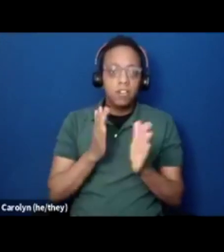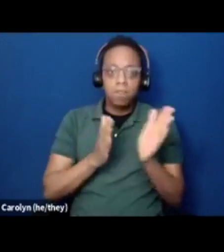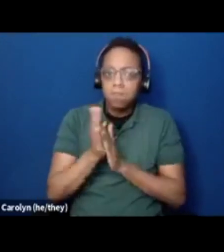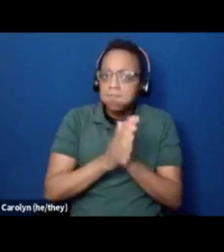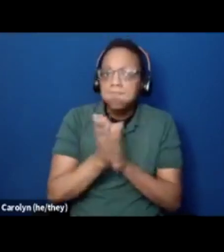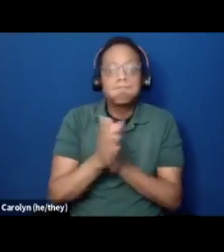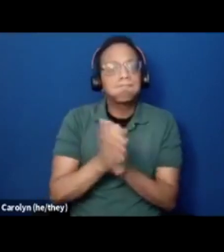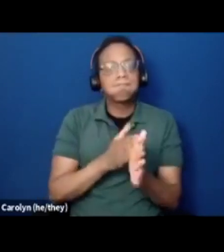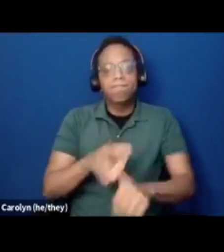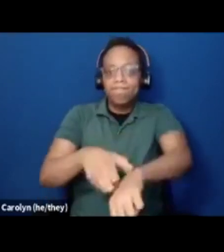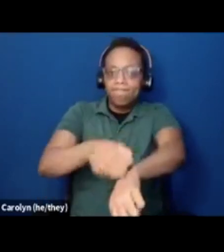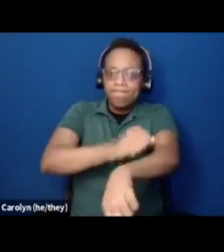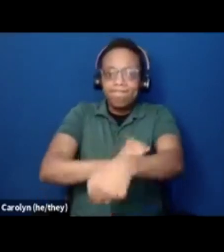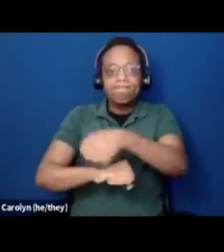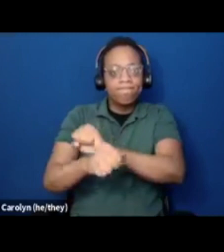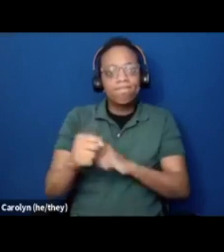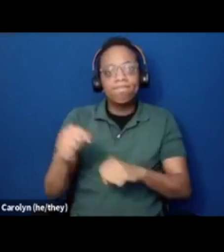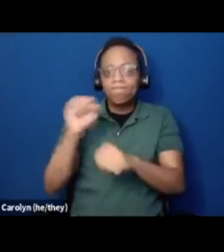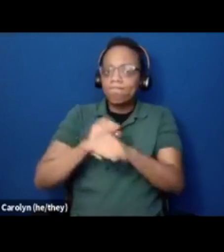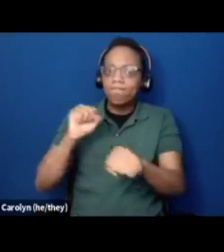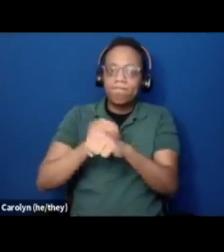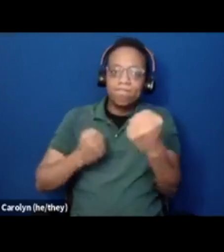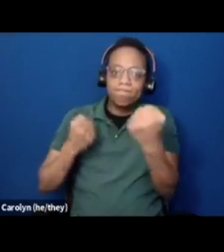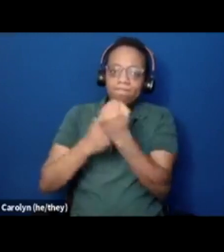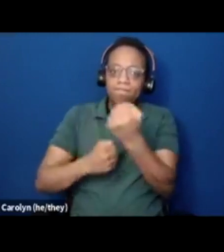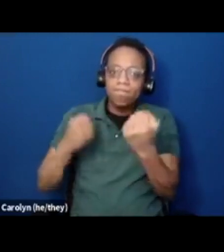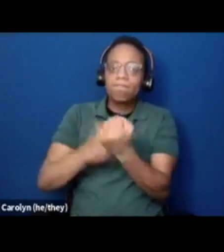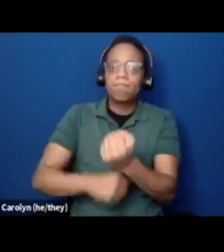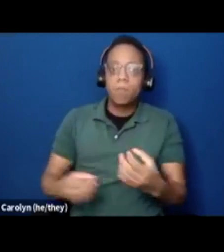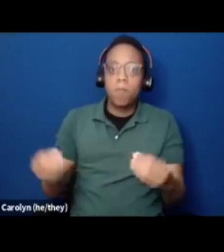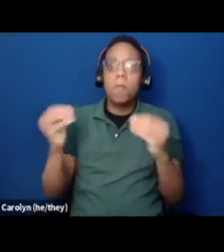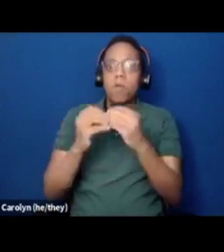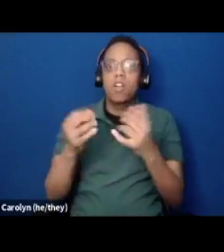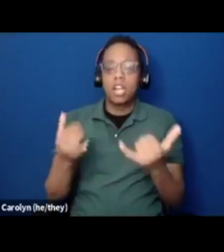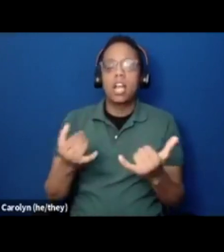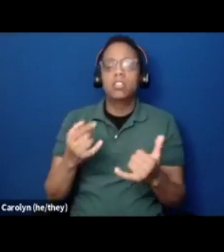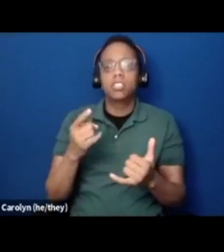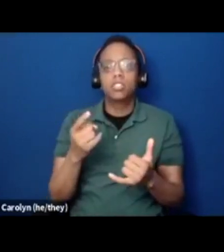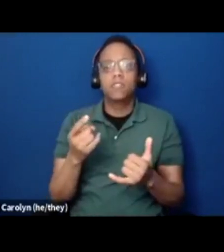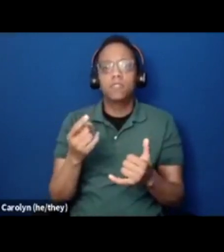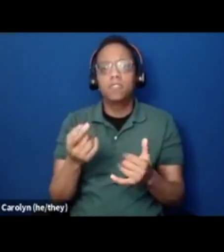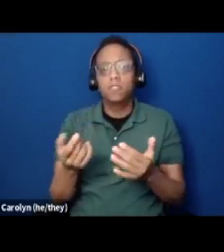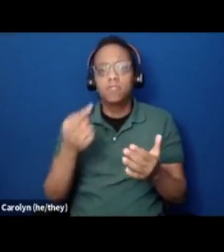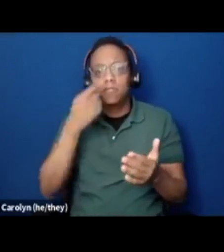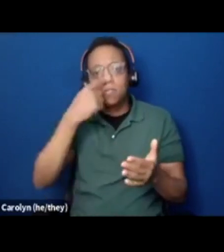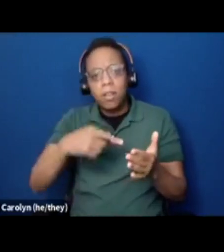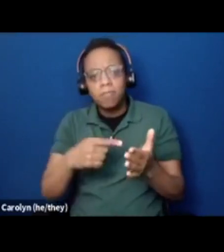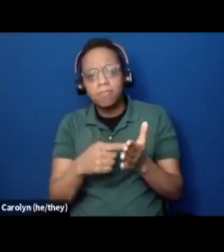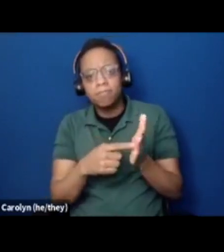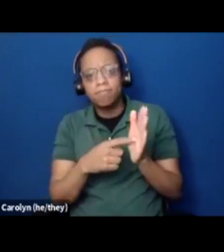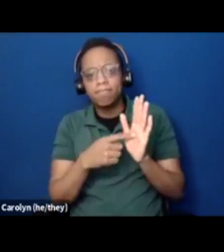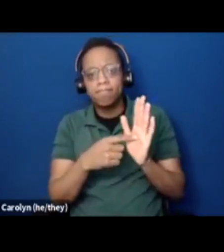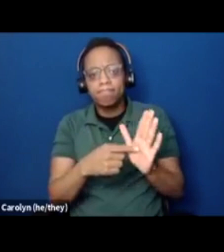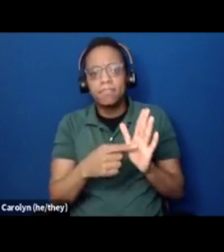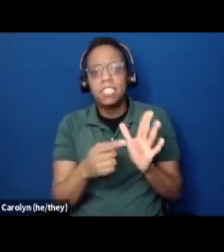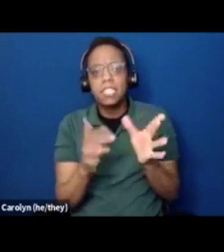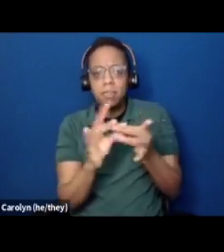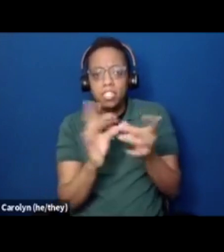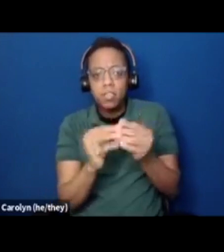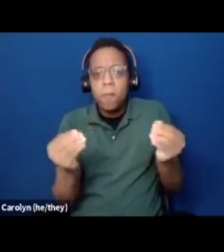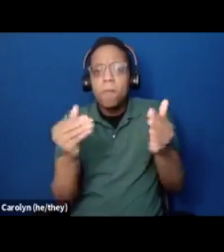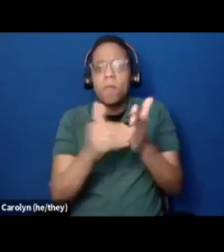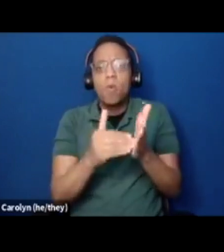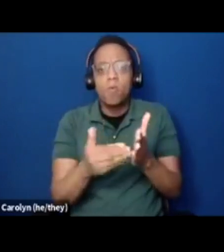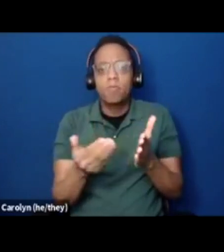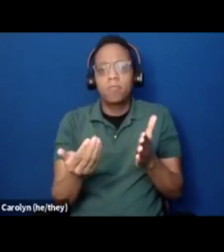more. Could you speak to like what does resiliency look like for you? Like what were your strategies? Like can you give some examples of